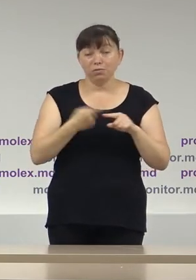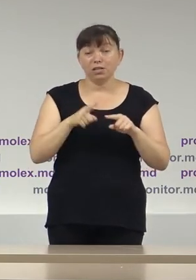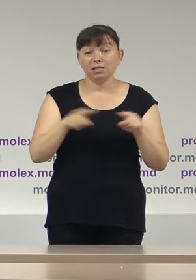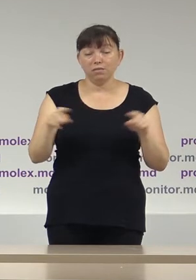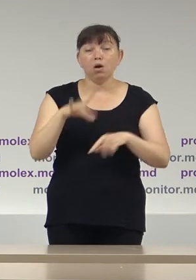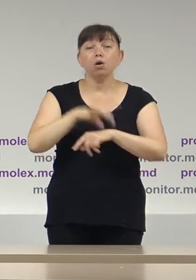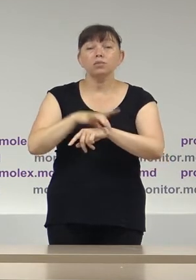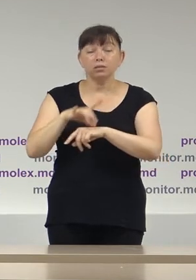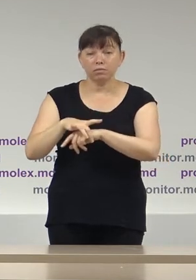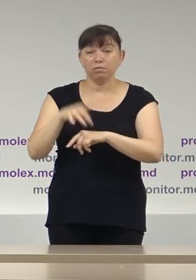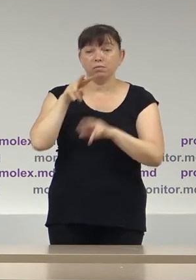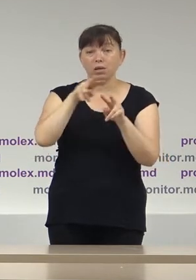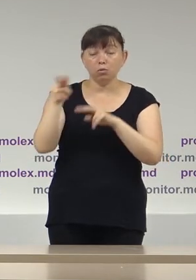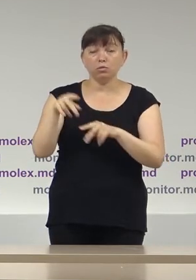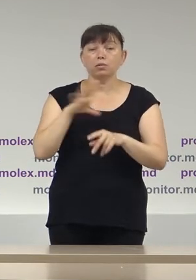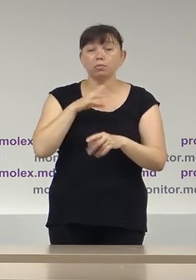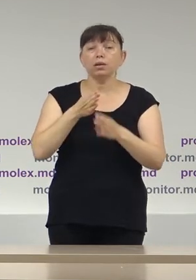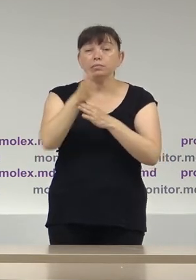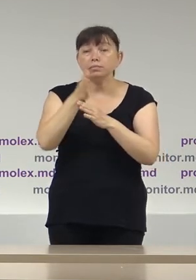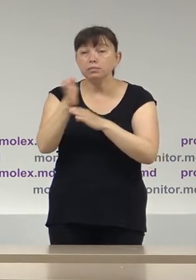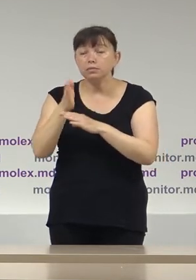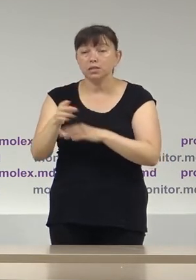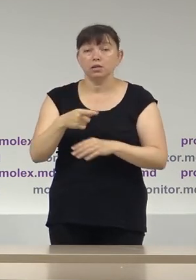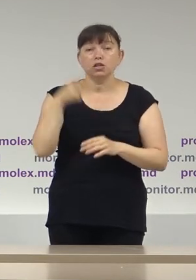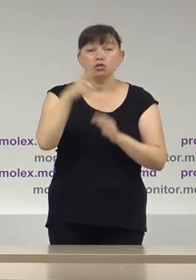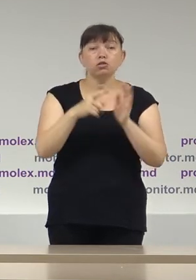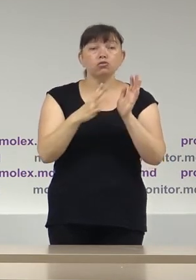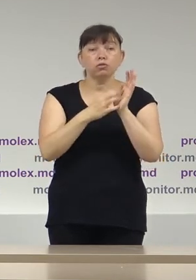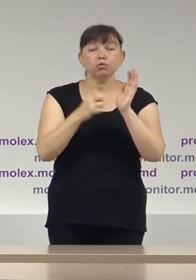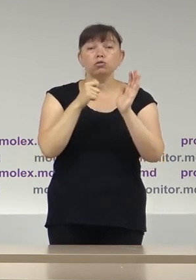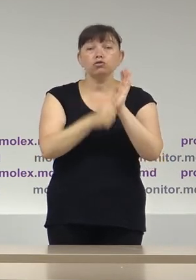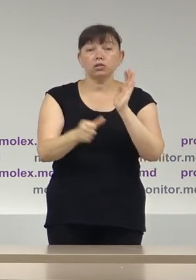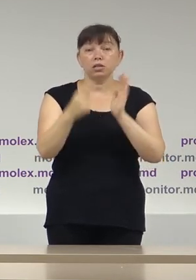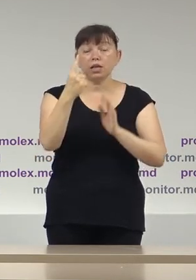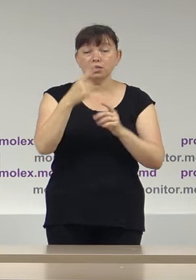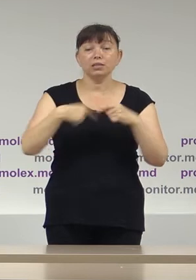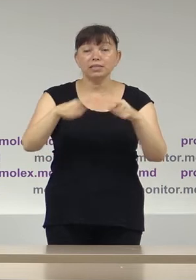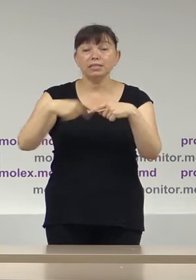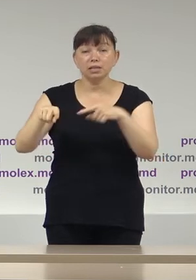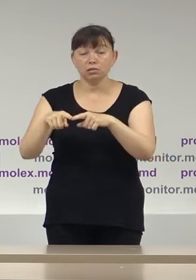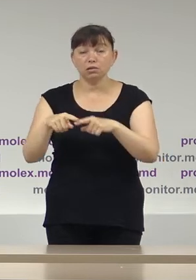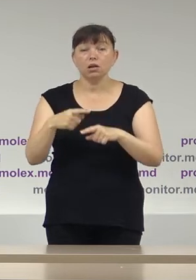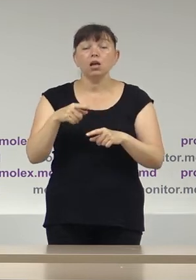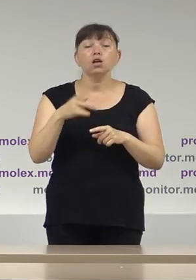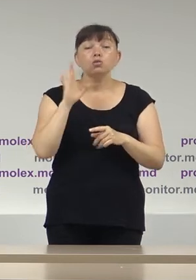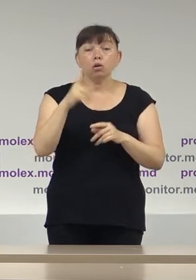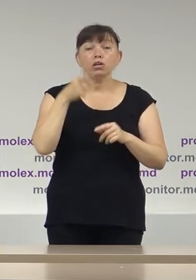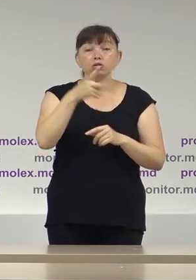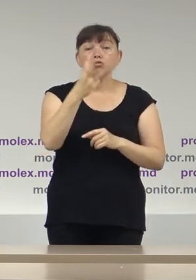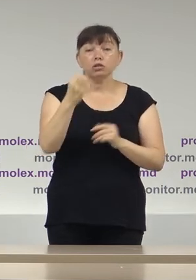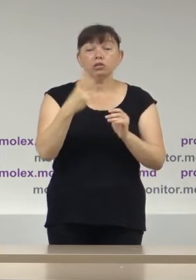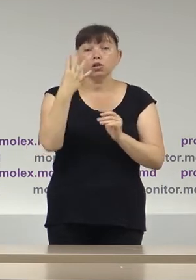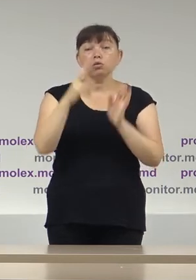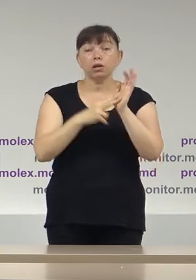councils. During the reference period, Promo-LEX observers visited 1,691